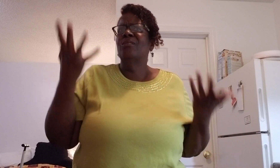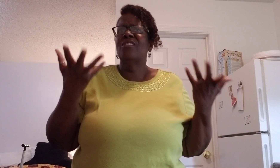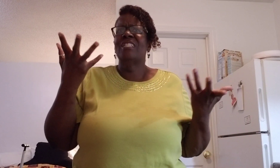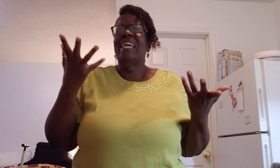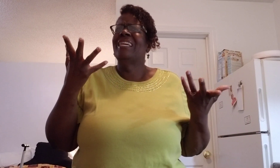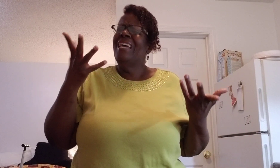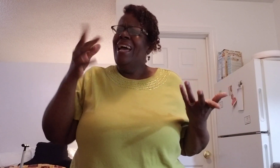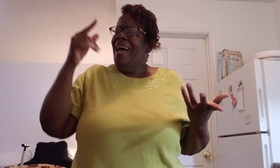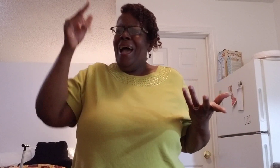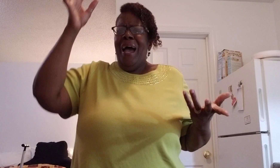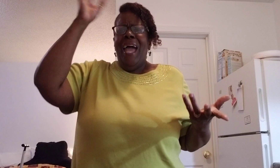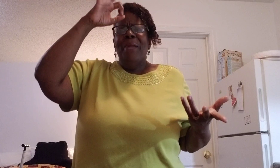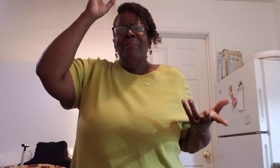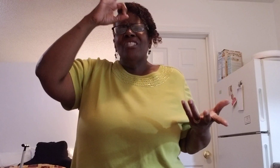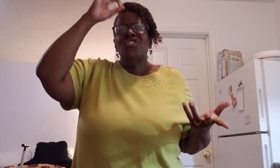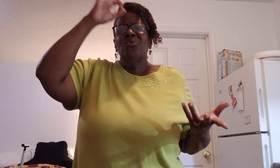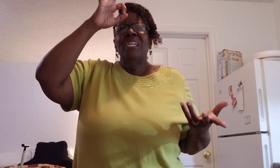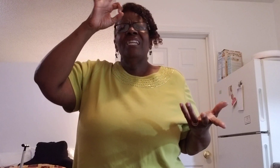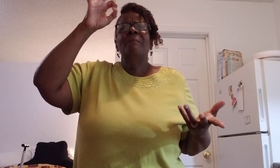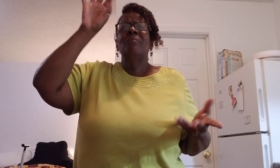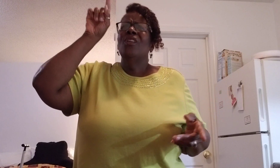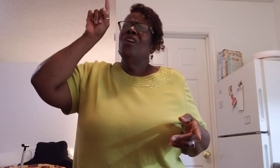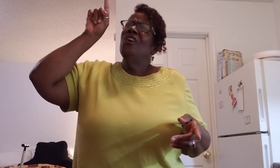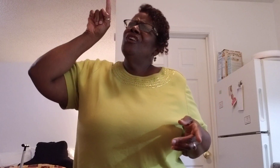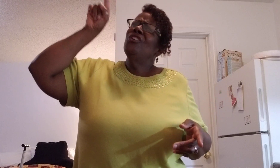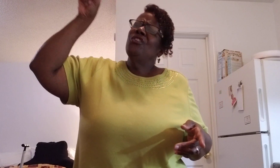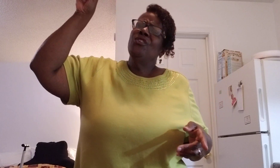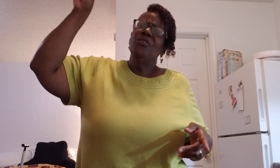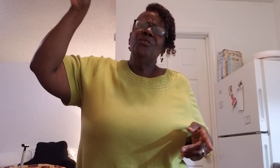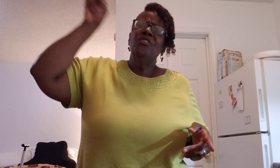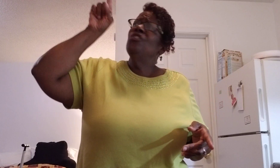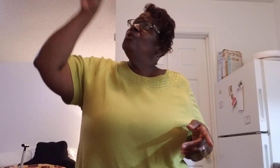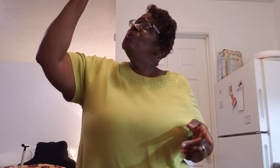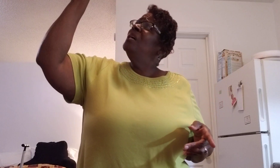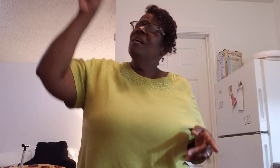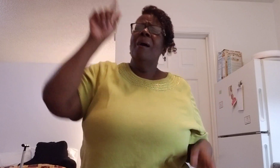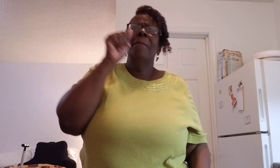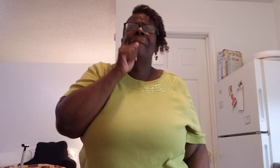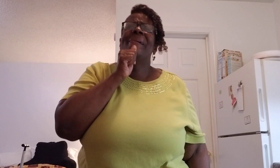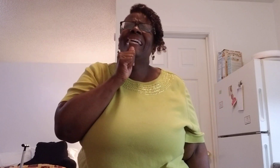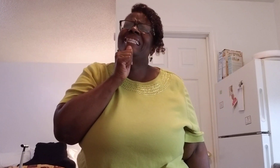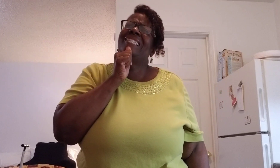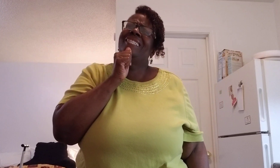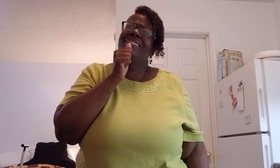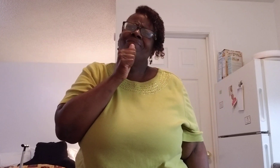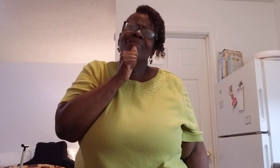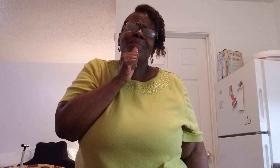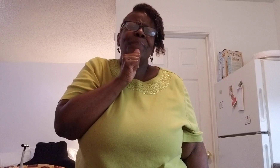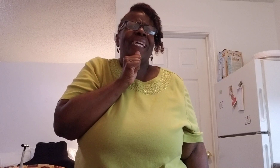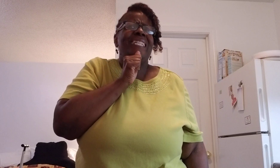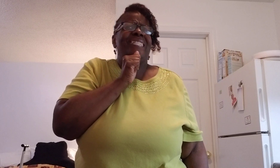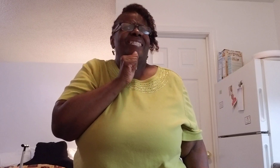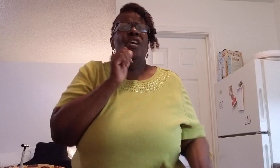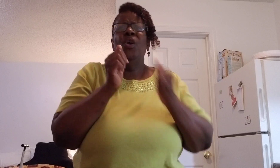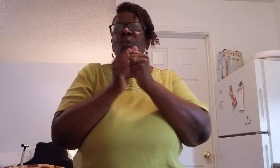understand. A mystery. You patient, patient with